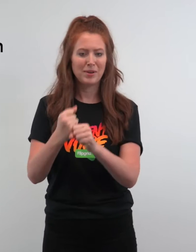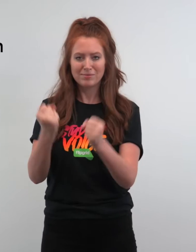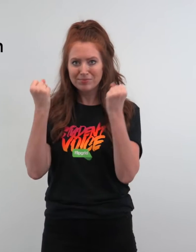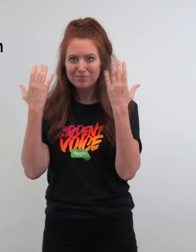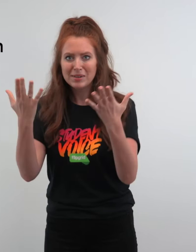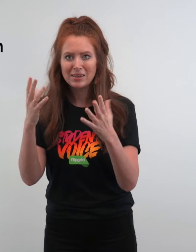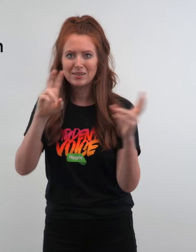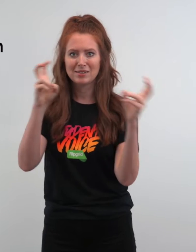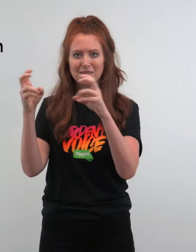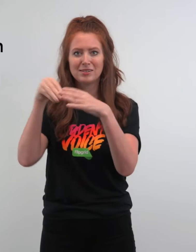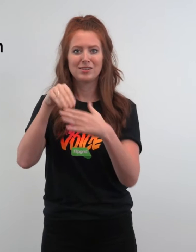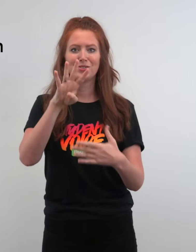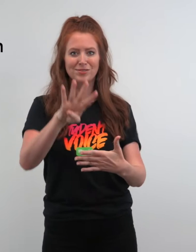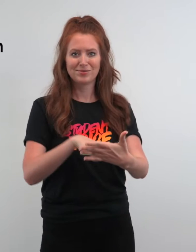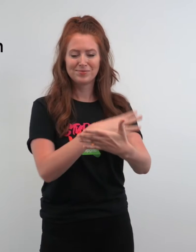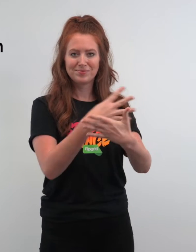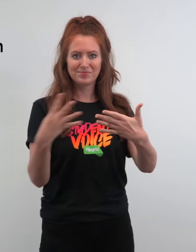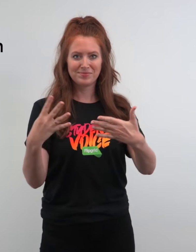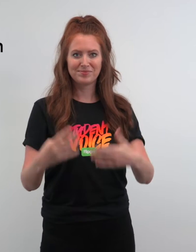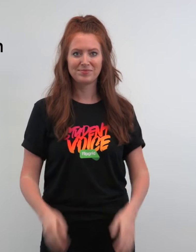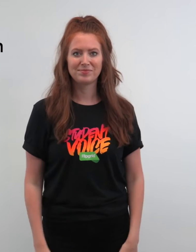You can make many topics in your grid.